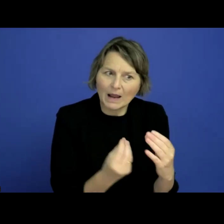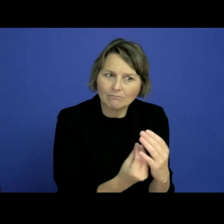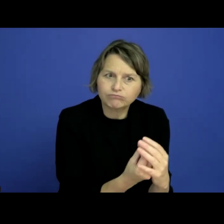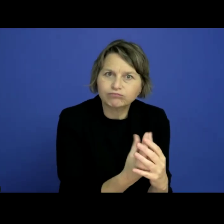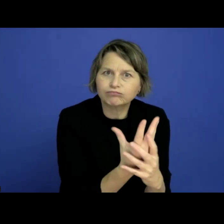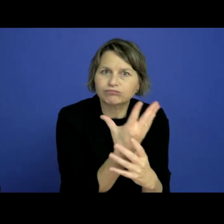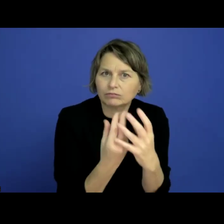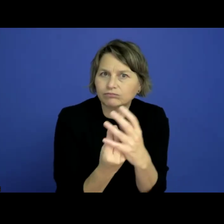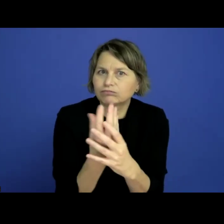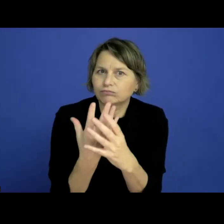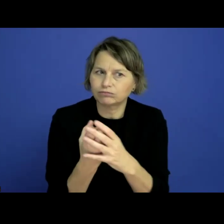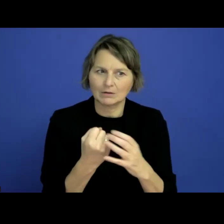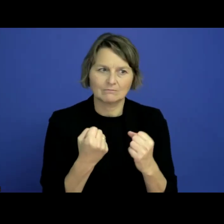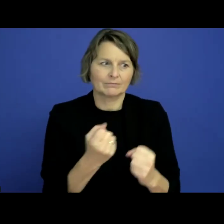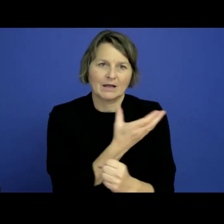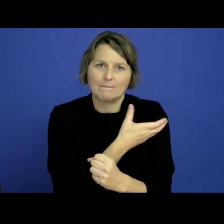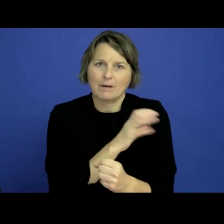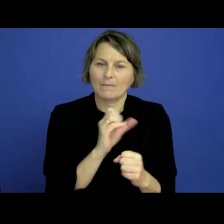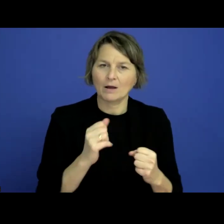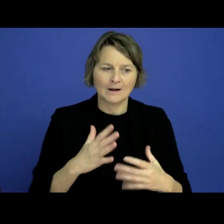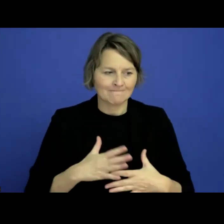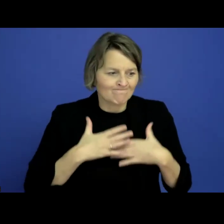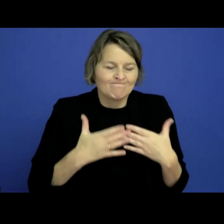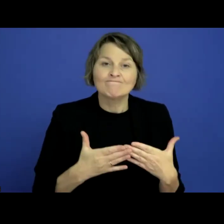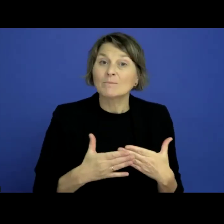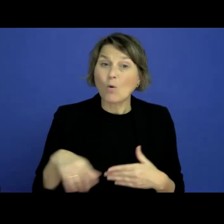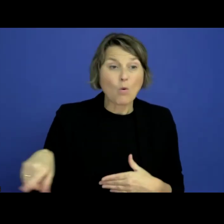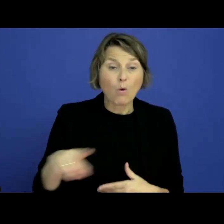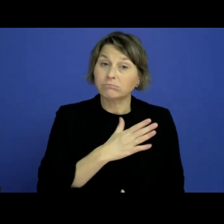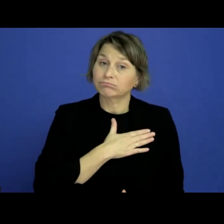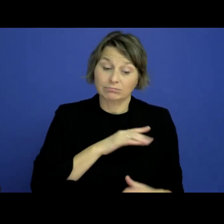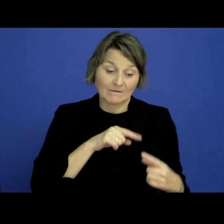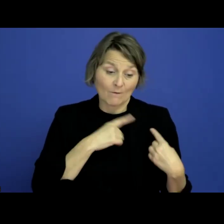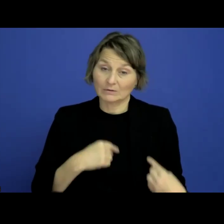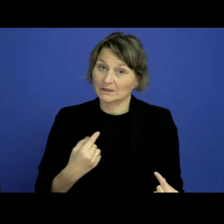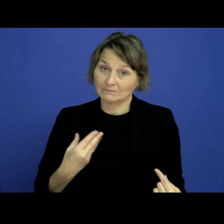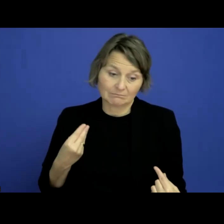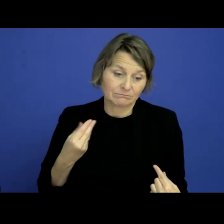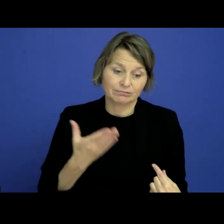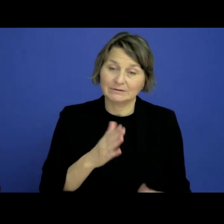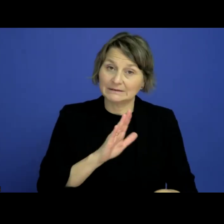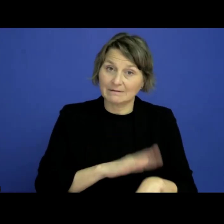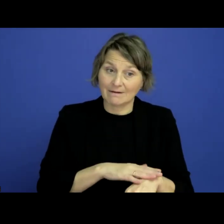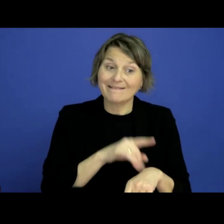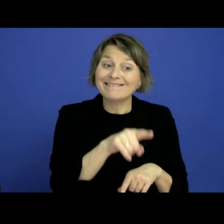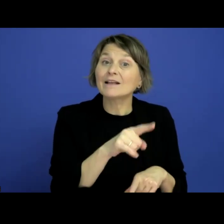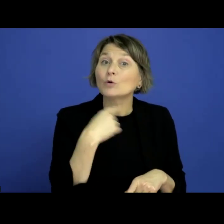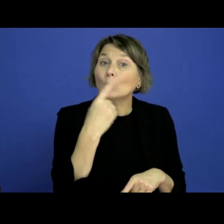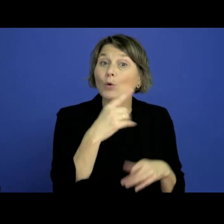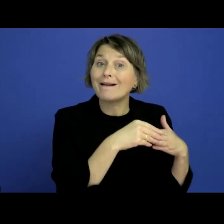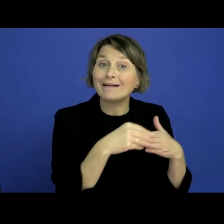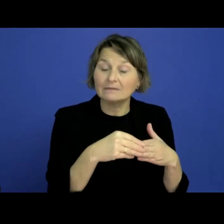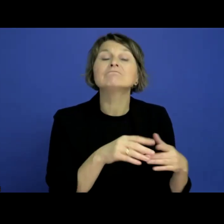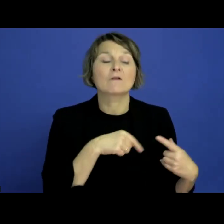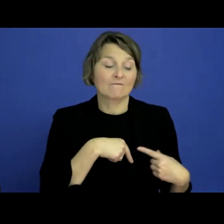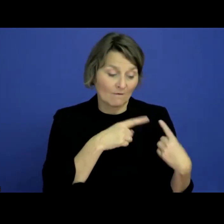for change demonstrated by volunteers. And it's important to understand that ENGs are led by volunteers, colleagues who